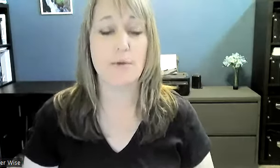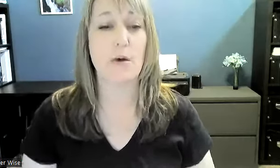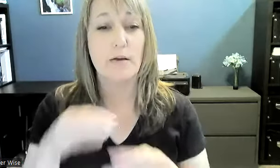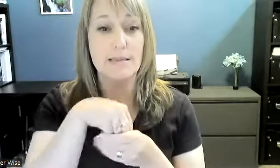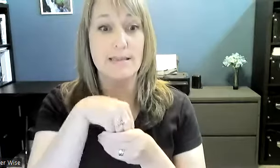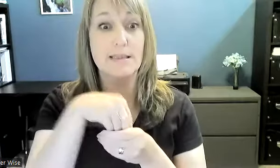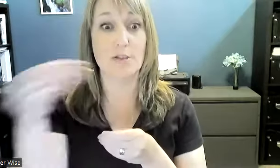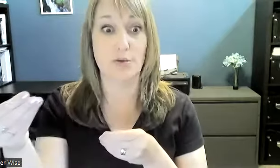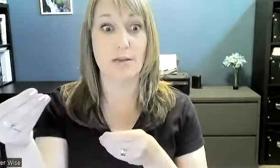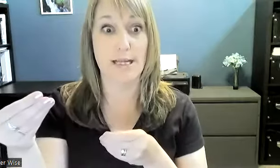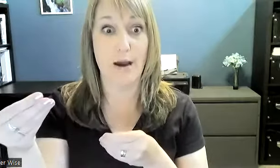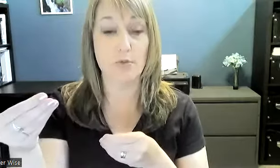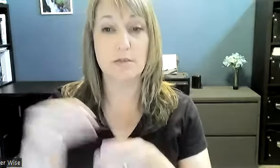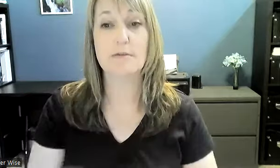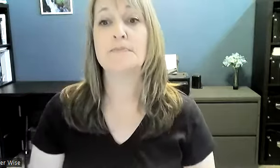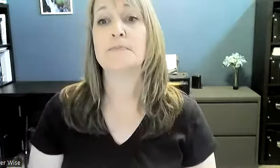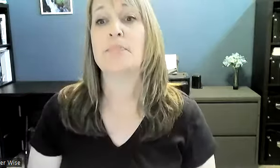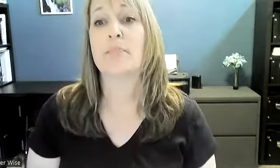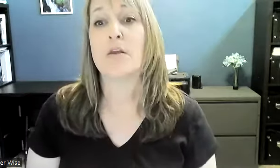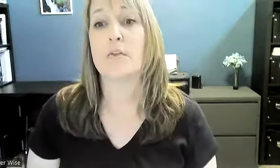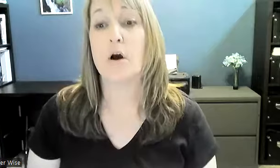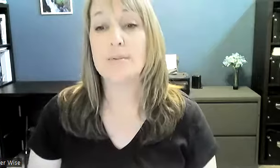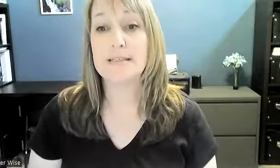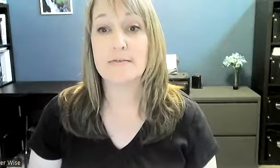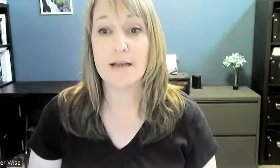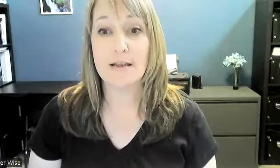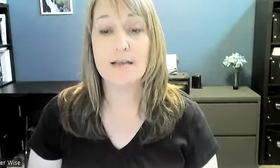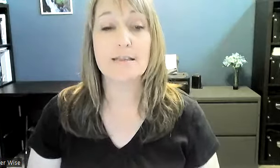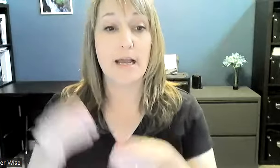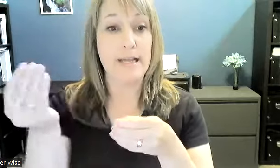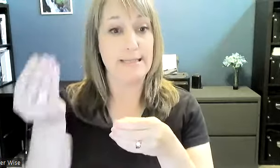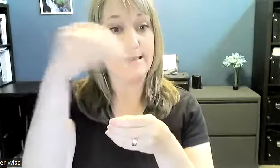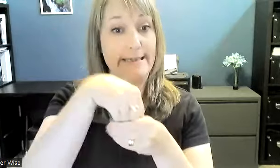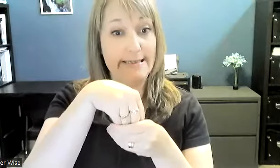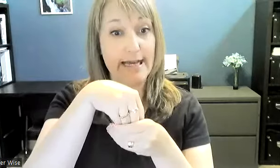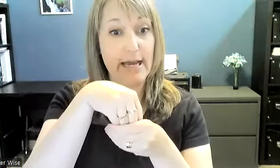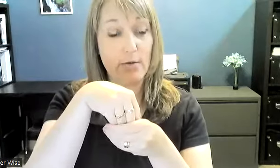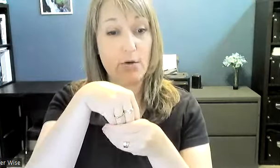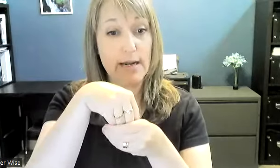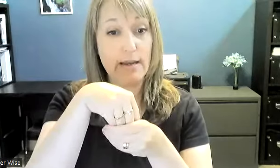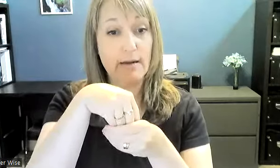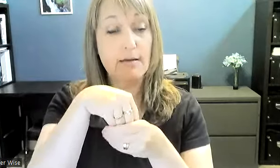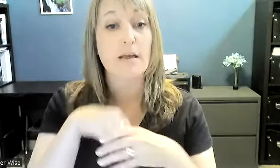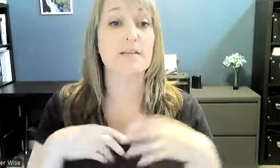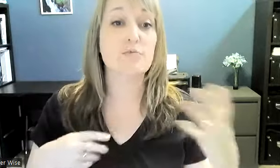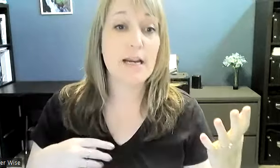beware. This is literally out. The opposite of that, the next sign is inside or in. It's